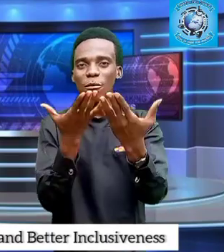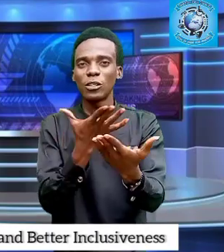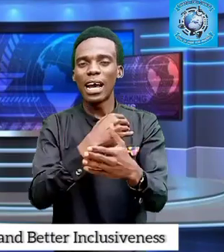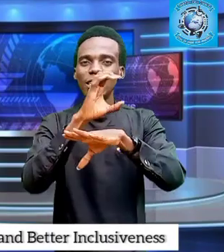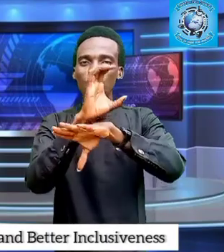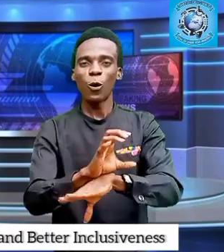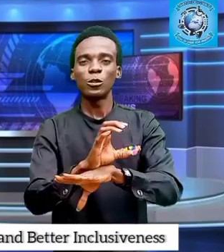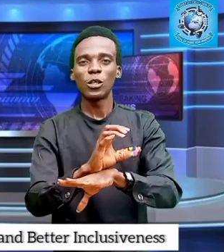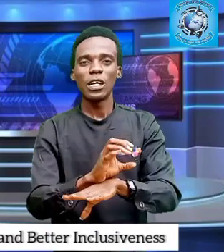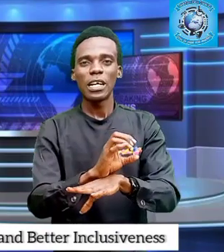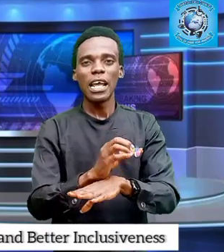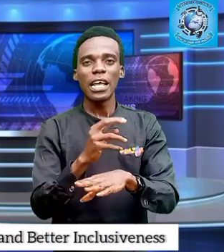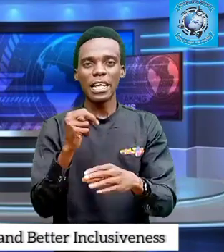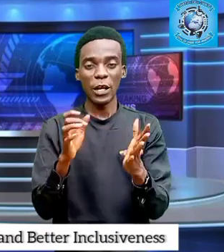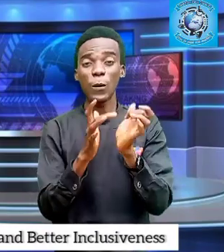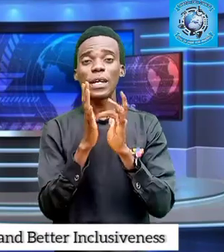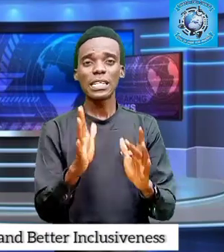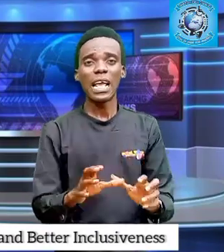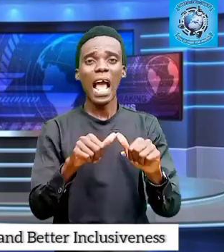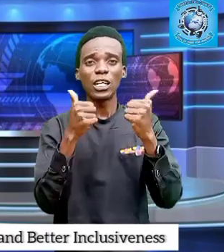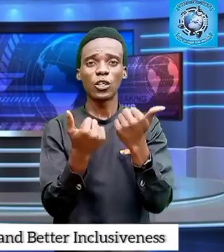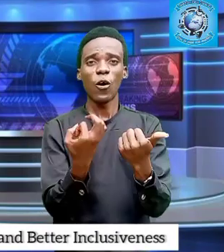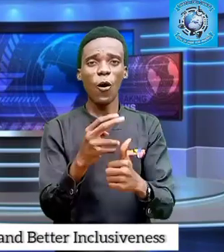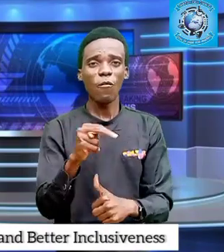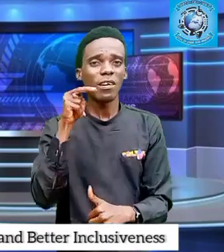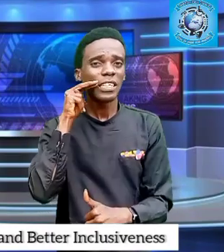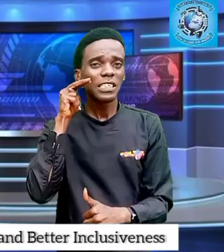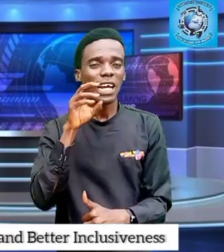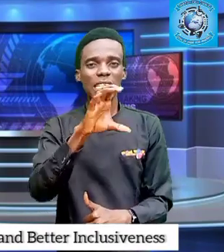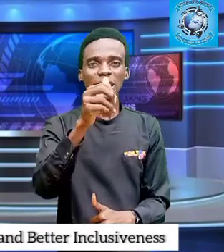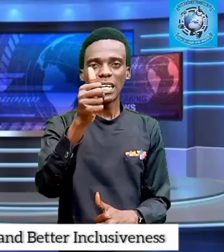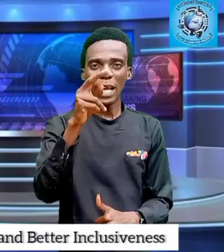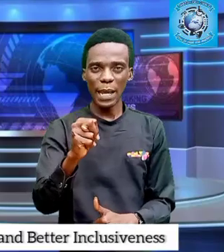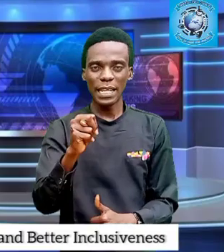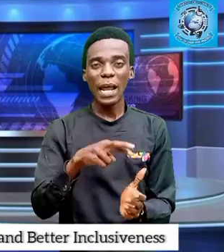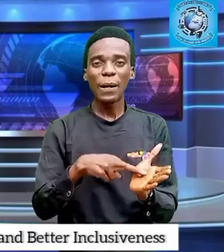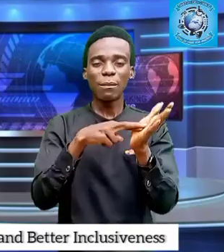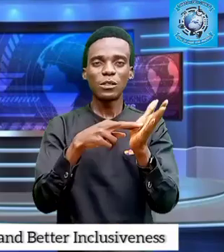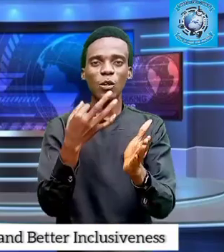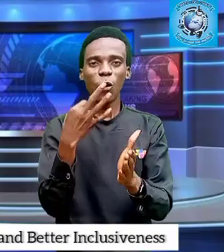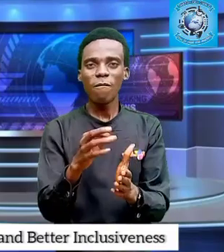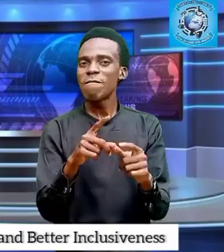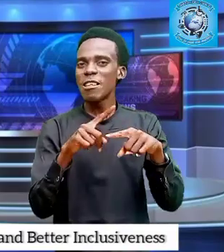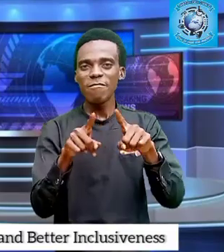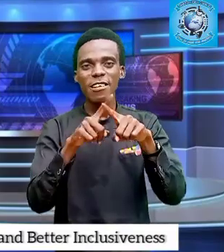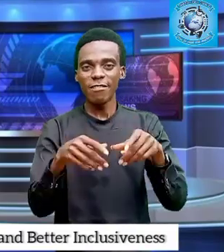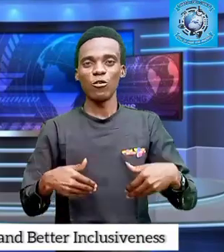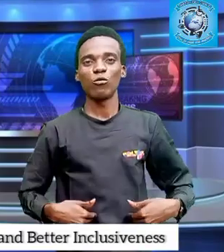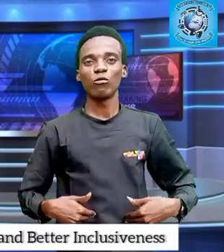and Culture, the Christian Association of Nigeria (CAN), representatives of various